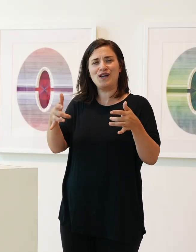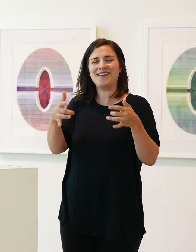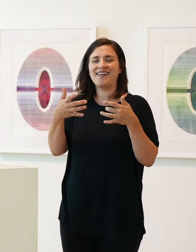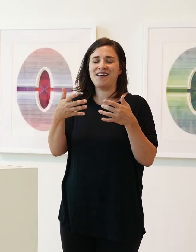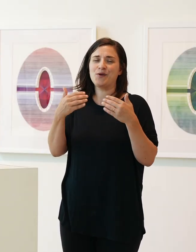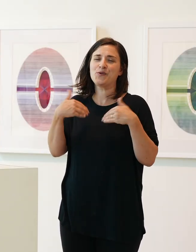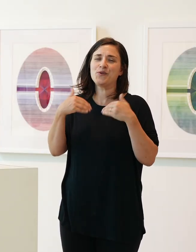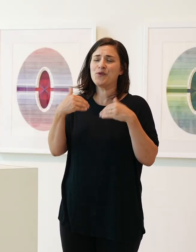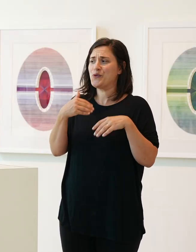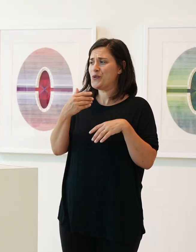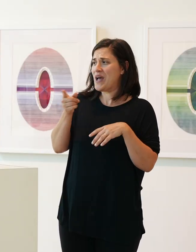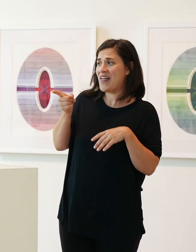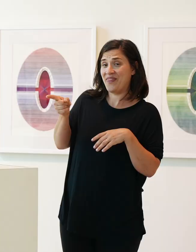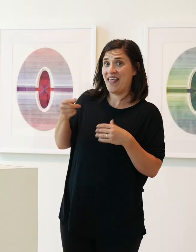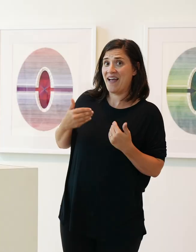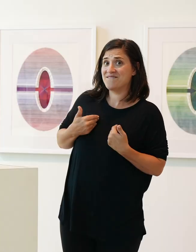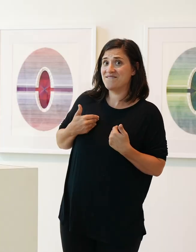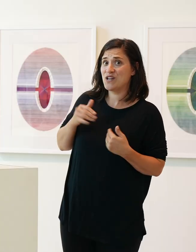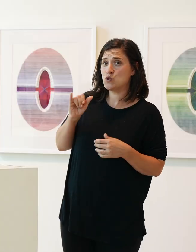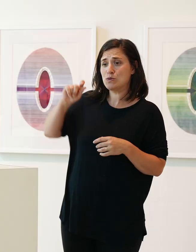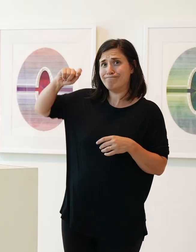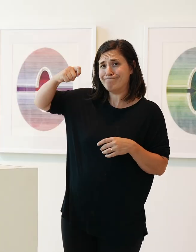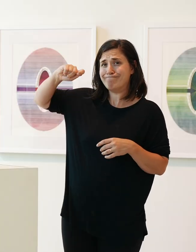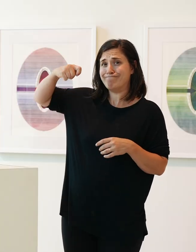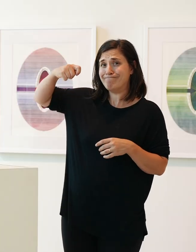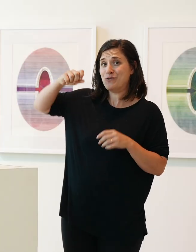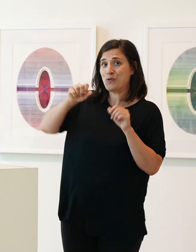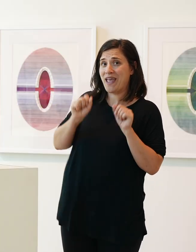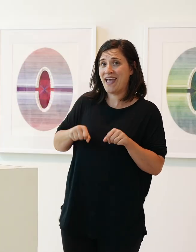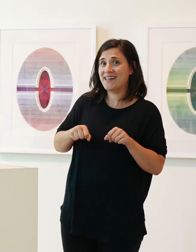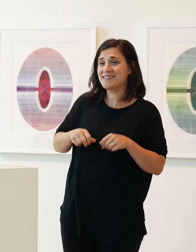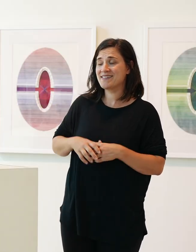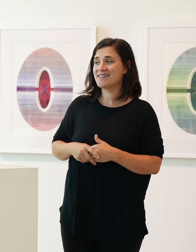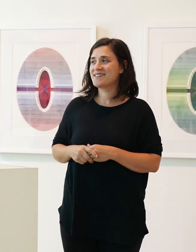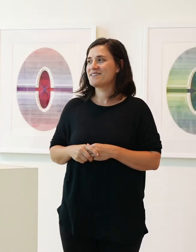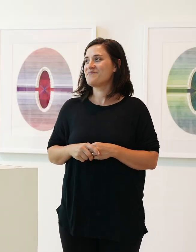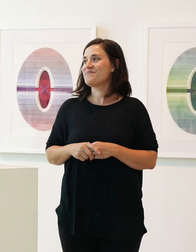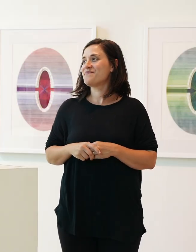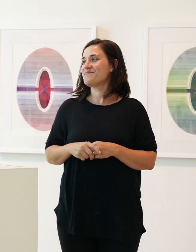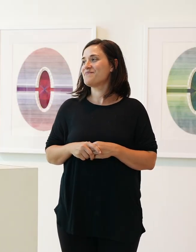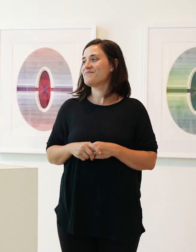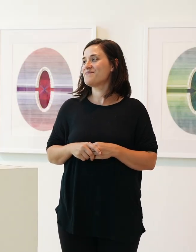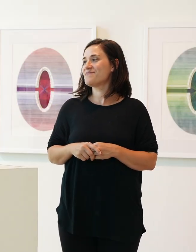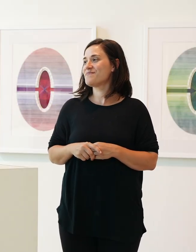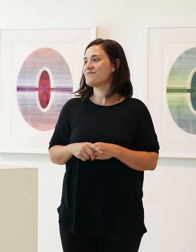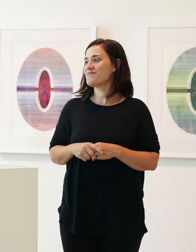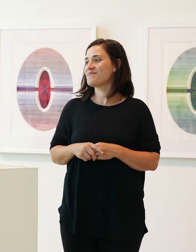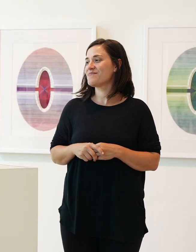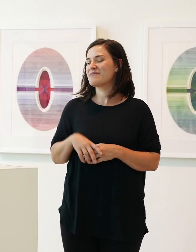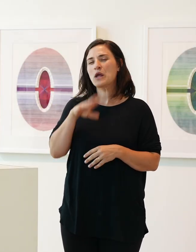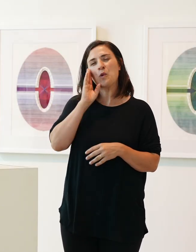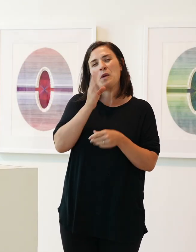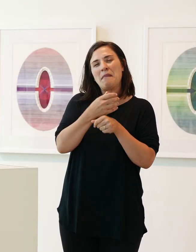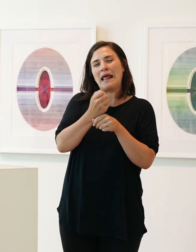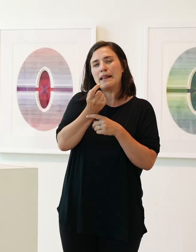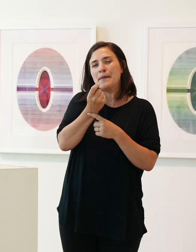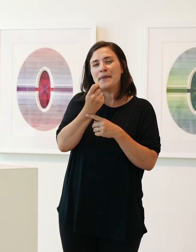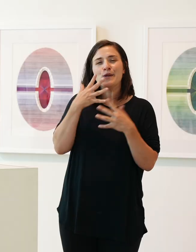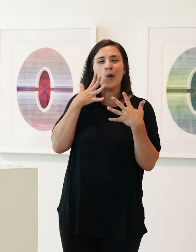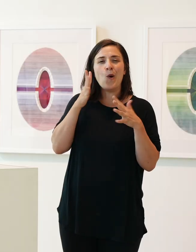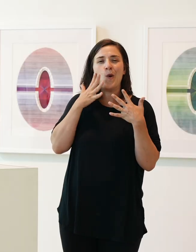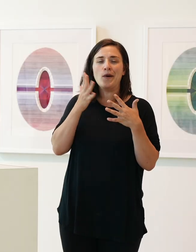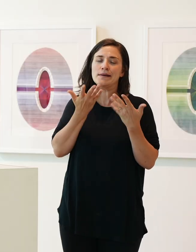so, but they're a little tight, so they make a little bit of noise. So, and then once again,